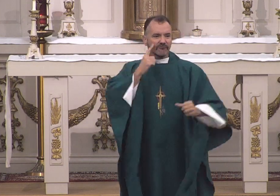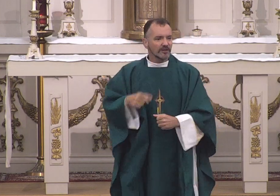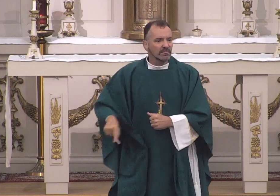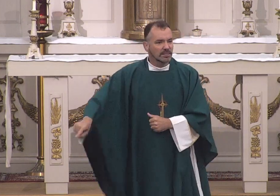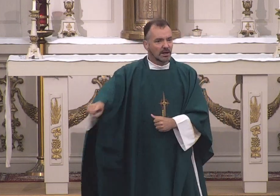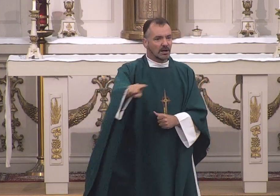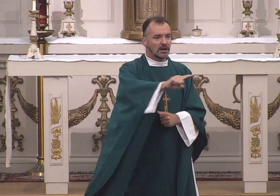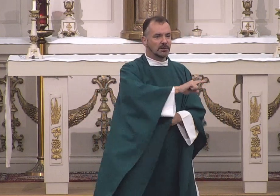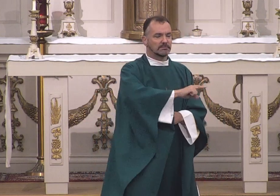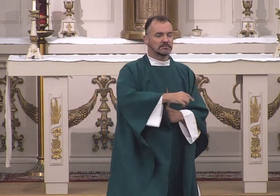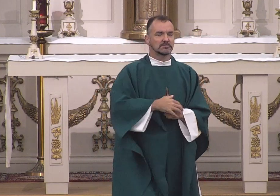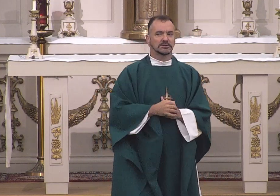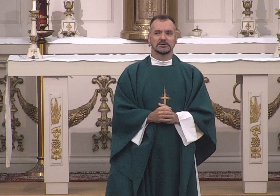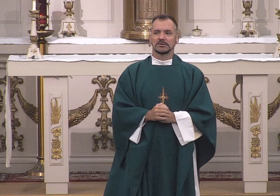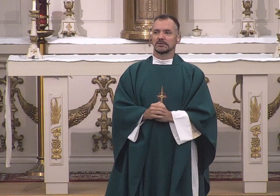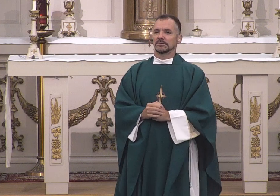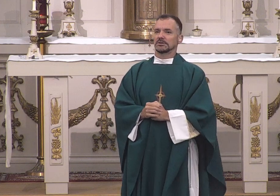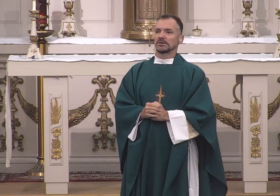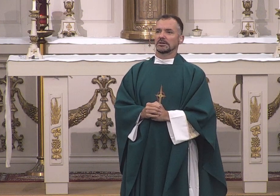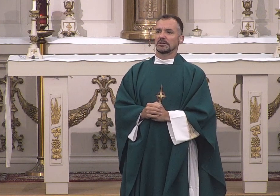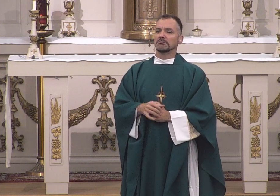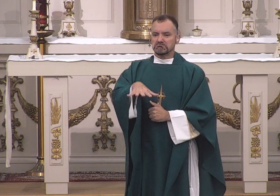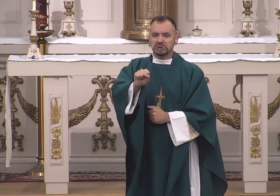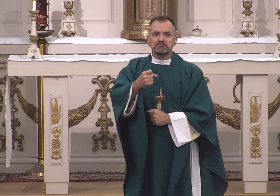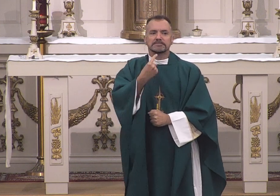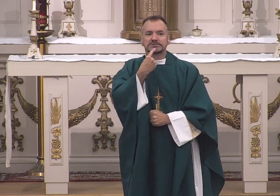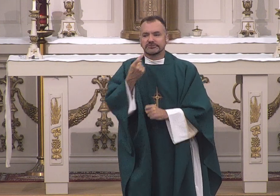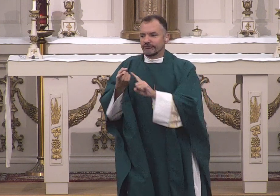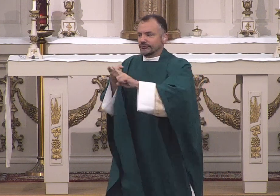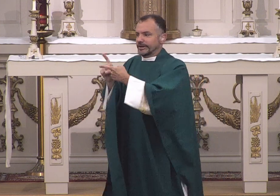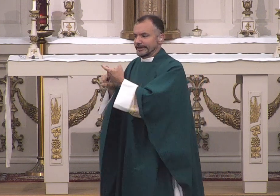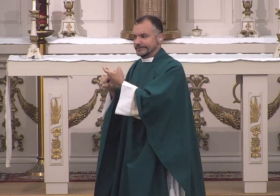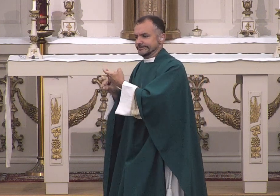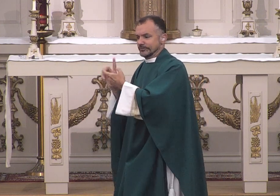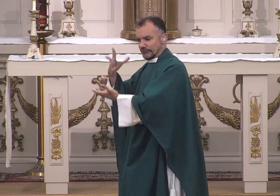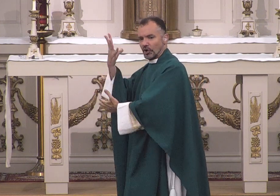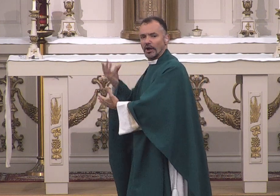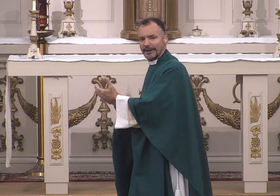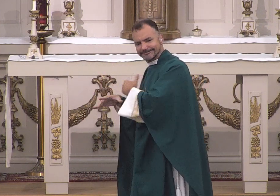widows and to be the light for them.